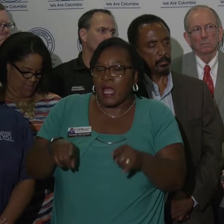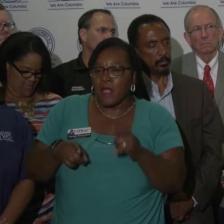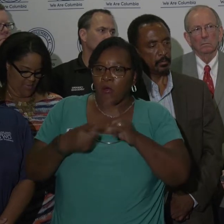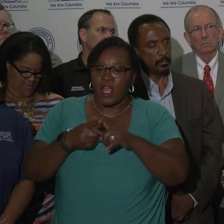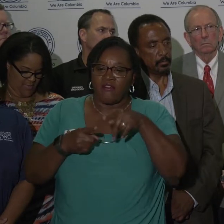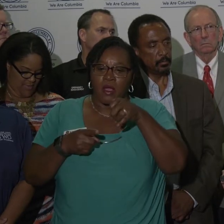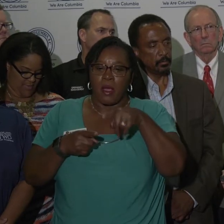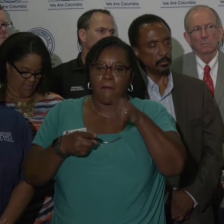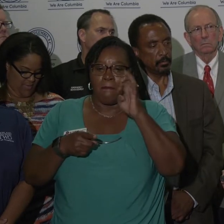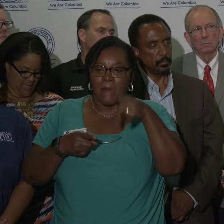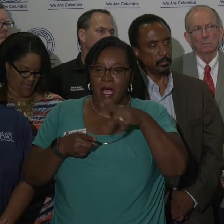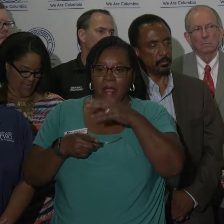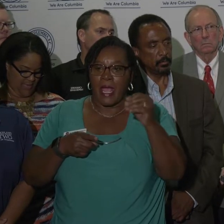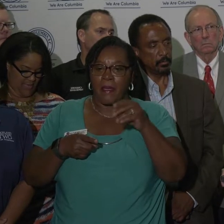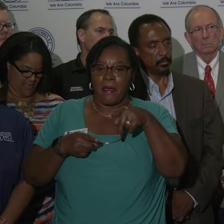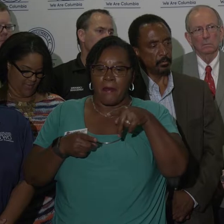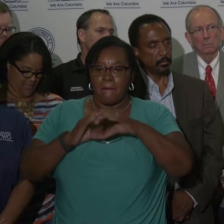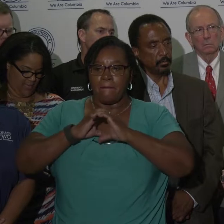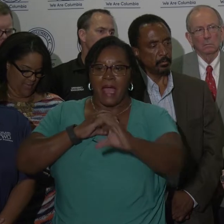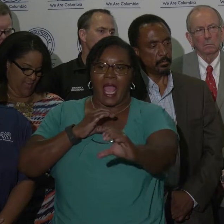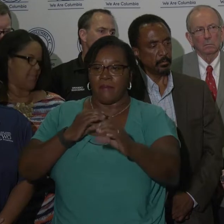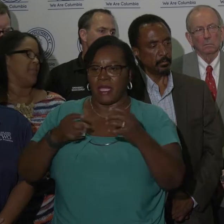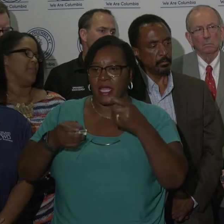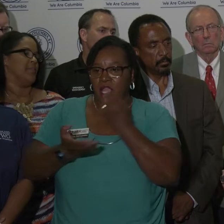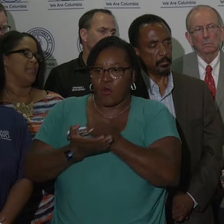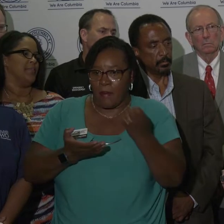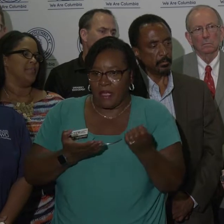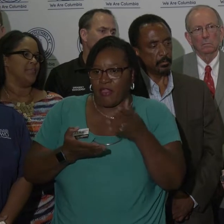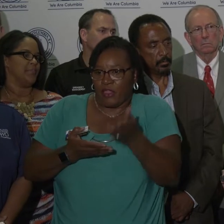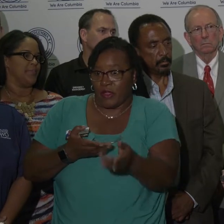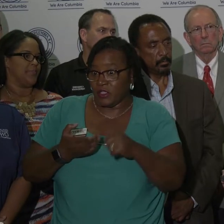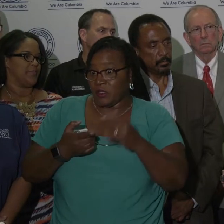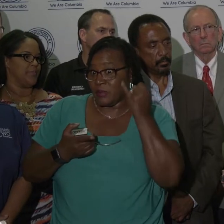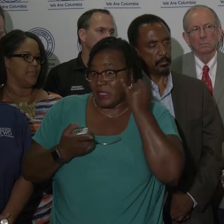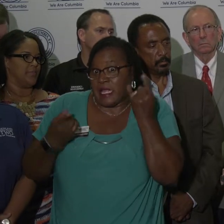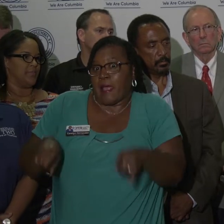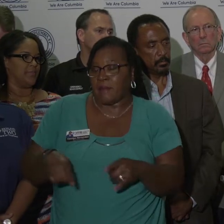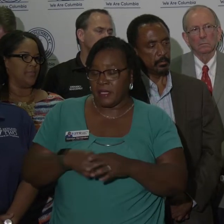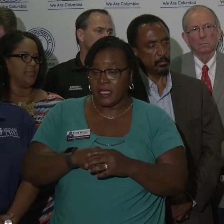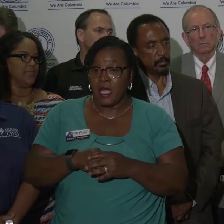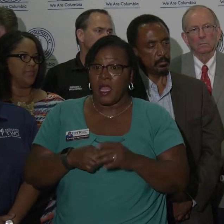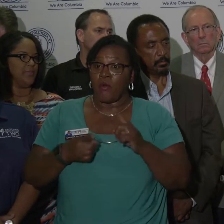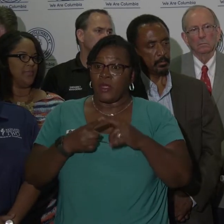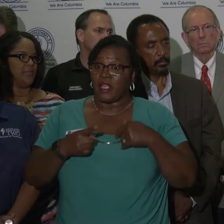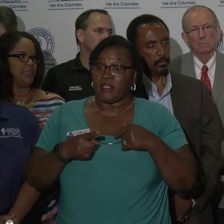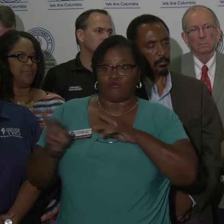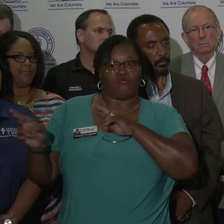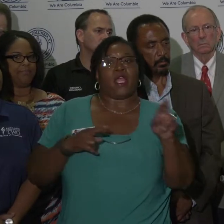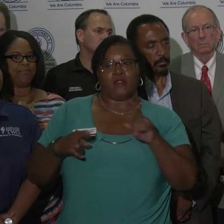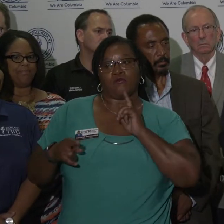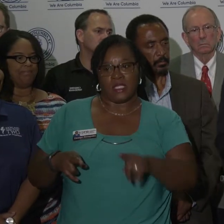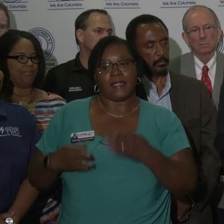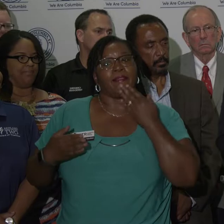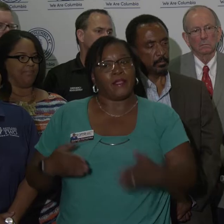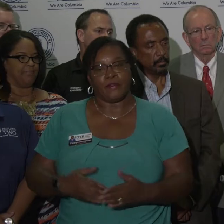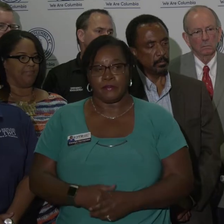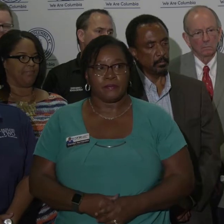and piping equipment on standby just in case something unexpected did occur. So we're in a high state of readiness. Thank